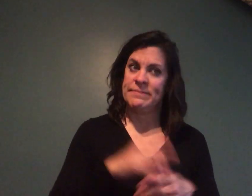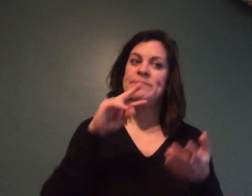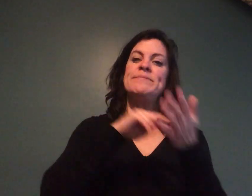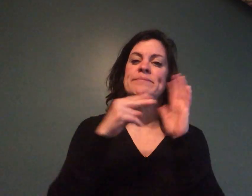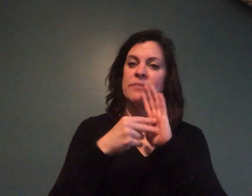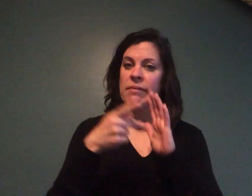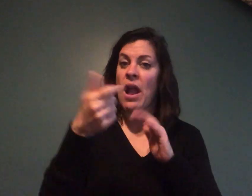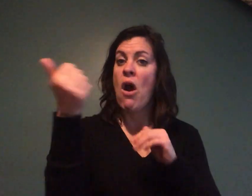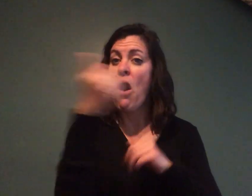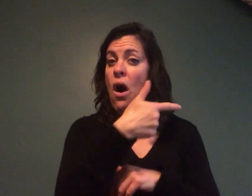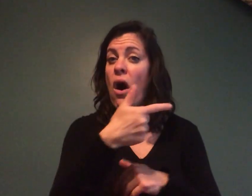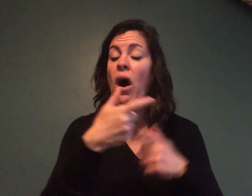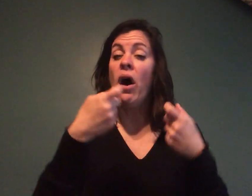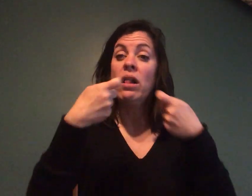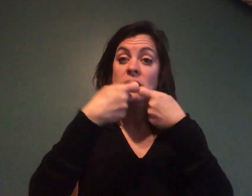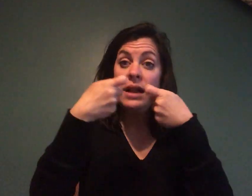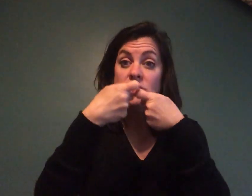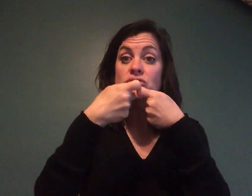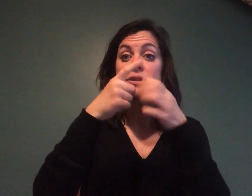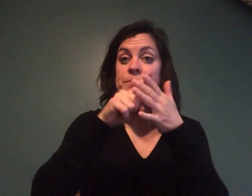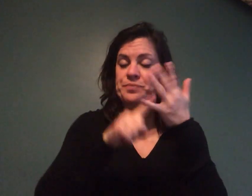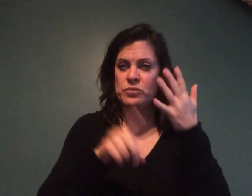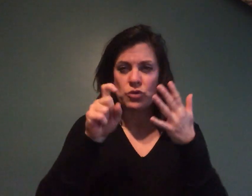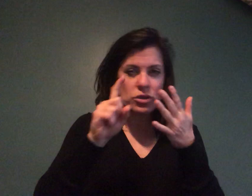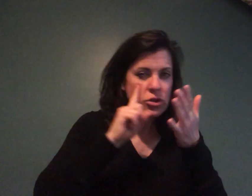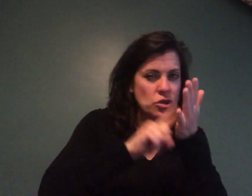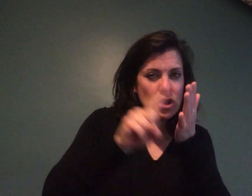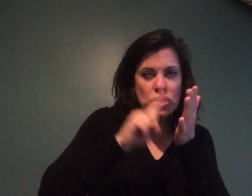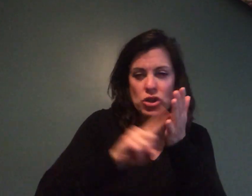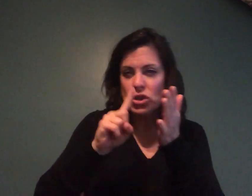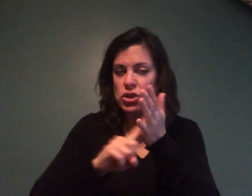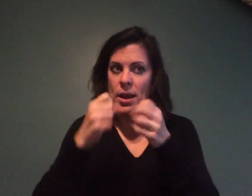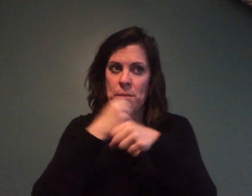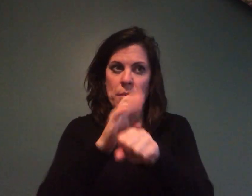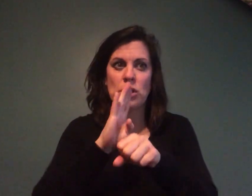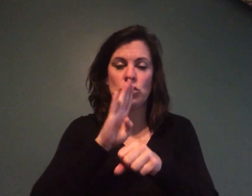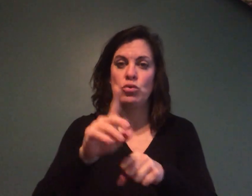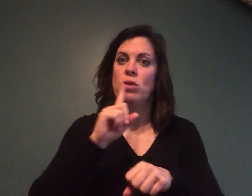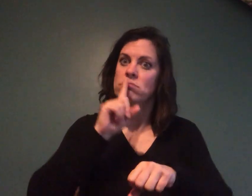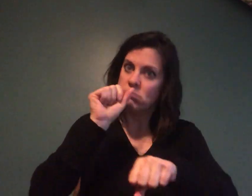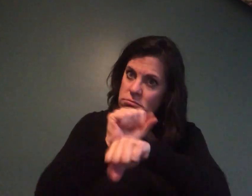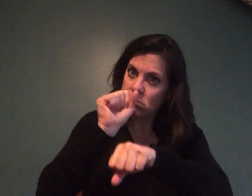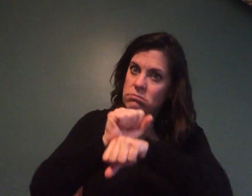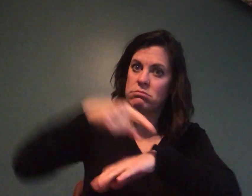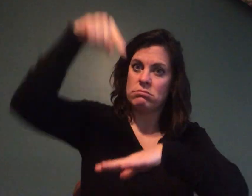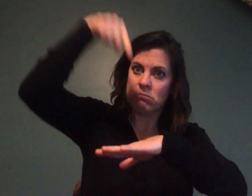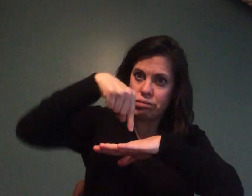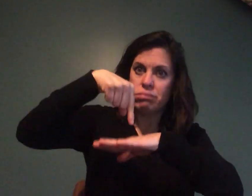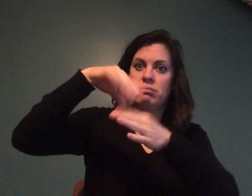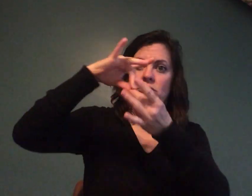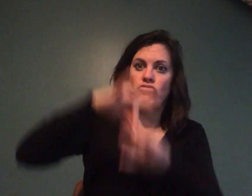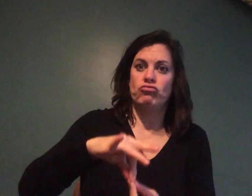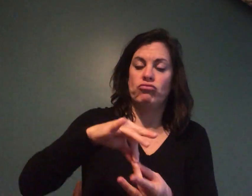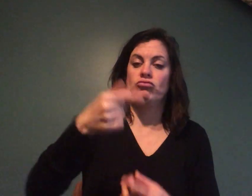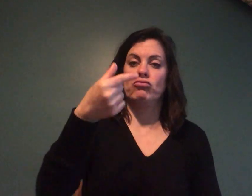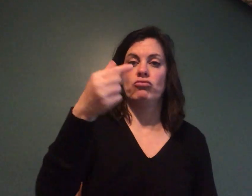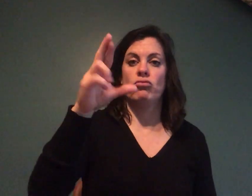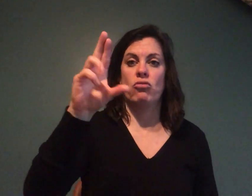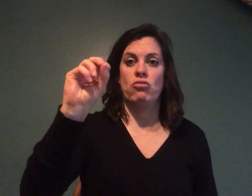All right, and we've talked about that when we put boxes together, when we ground boxes. What do we do with all the ground wire or